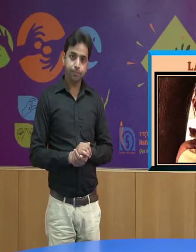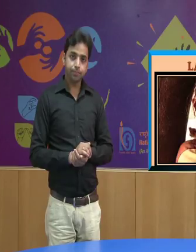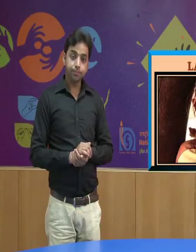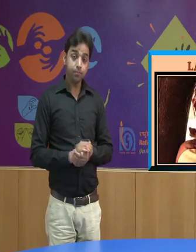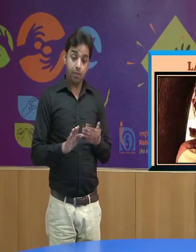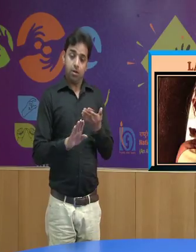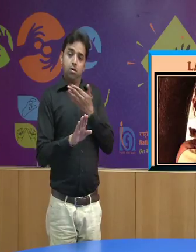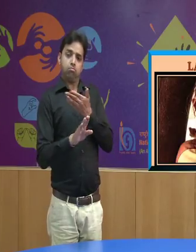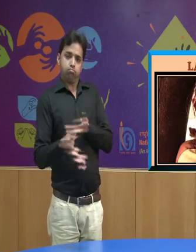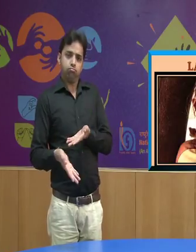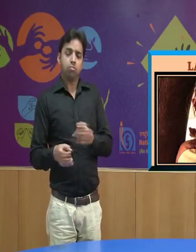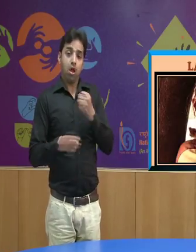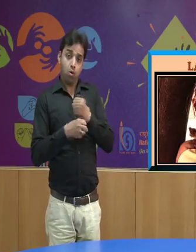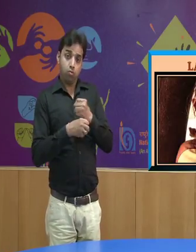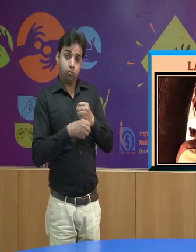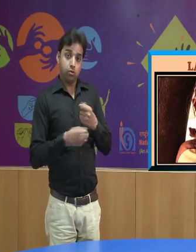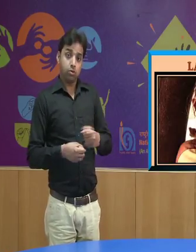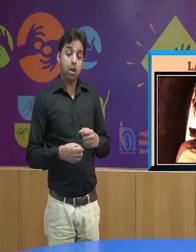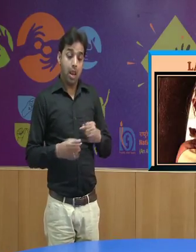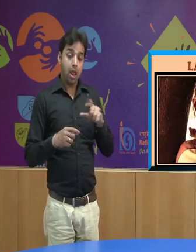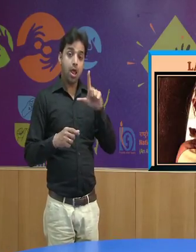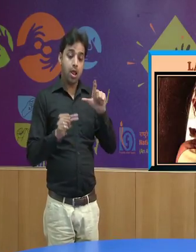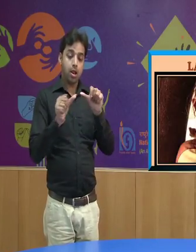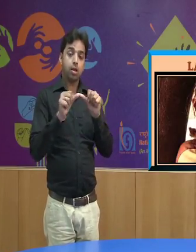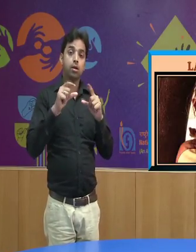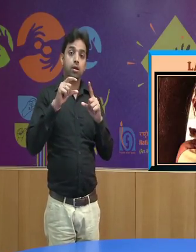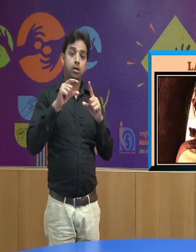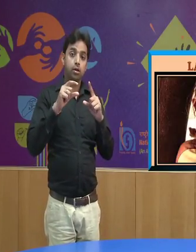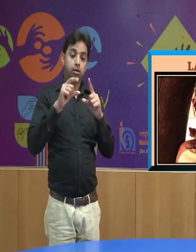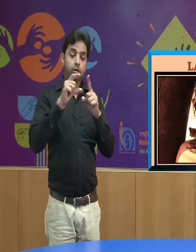recently the government passed the Ladli scheme.